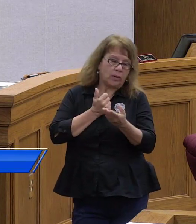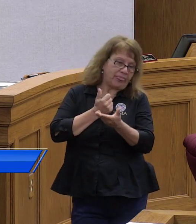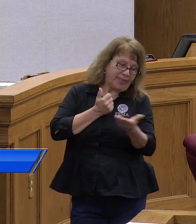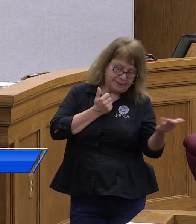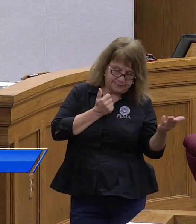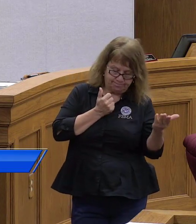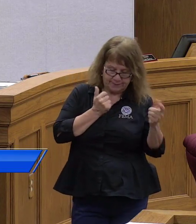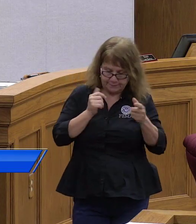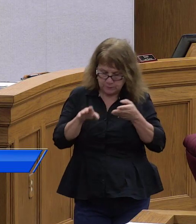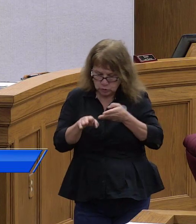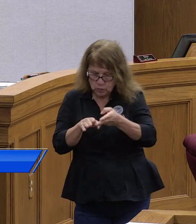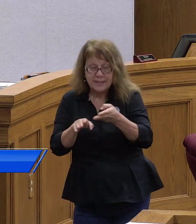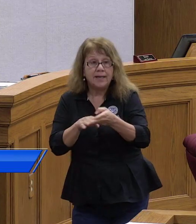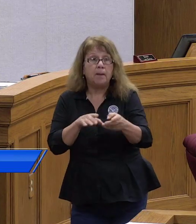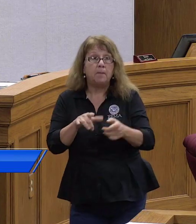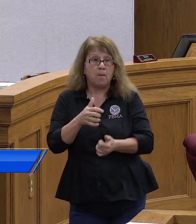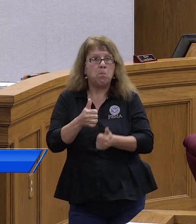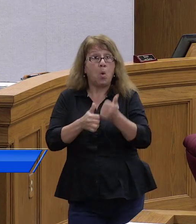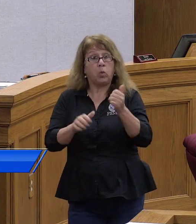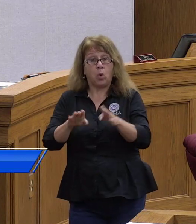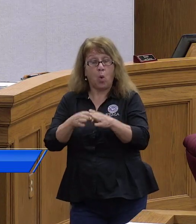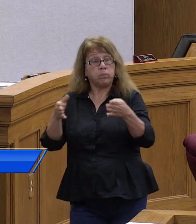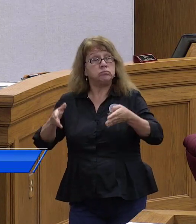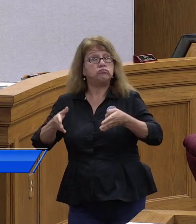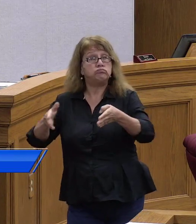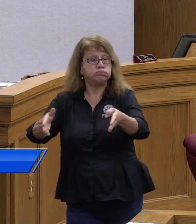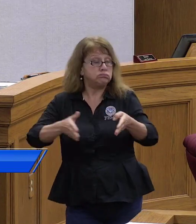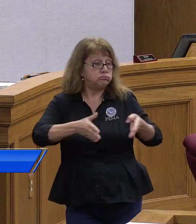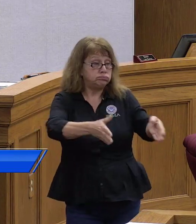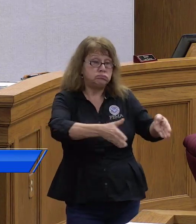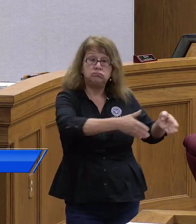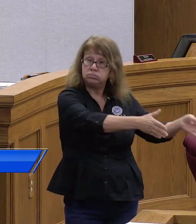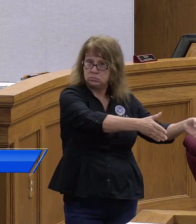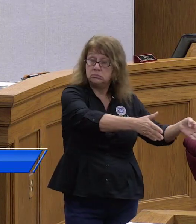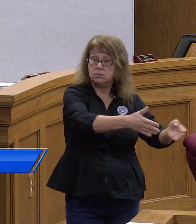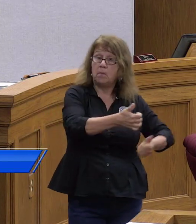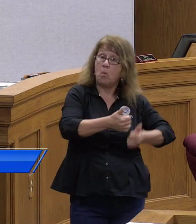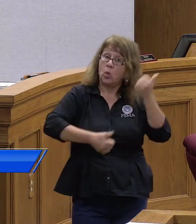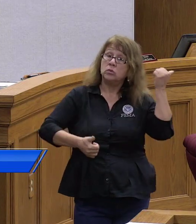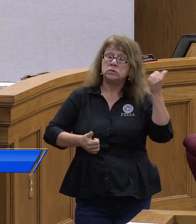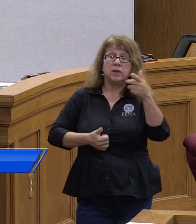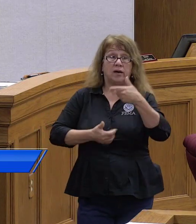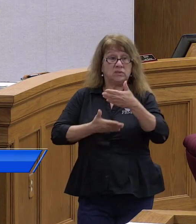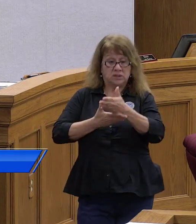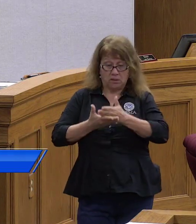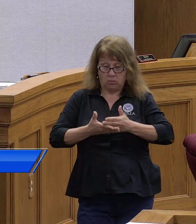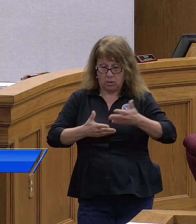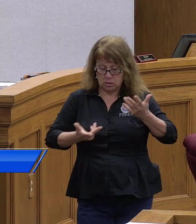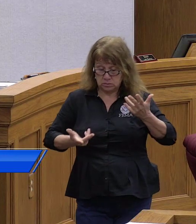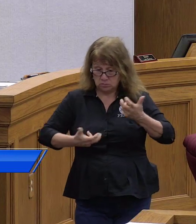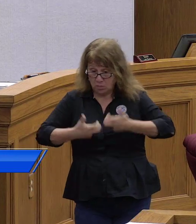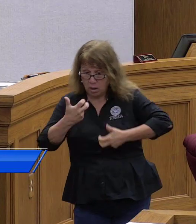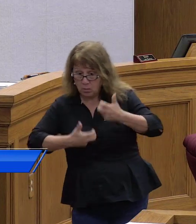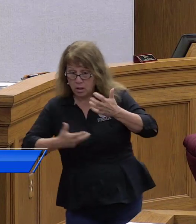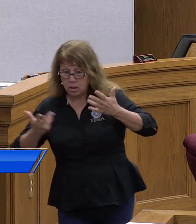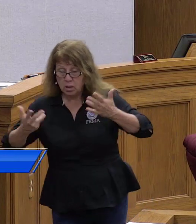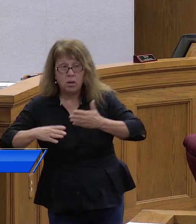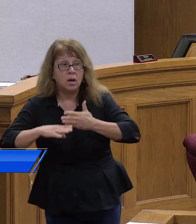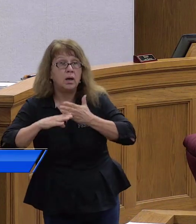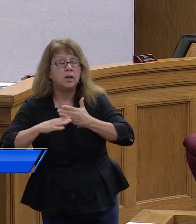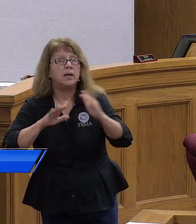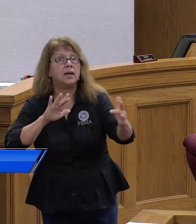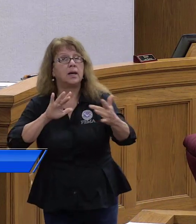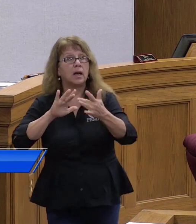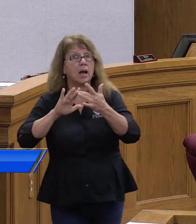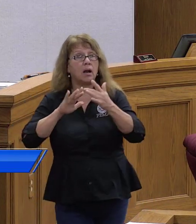all the routes now are open and should be working. I'd encourage those, if you're still having some sort of problem, to contact our